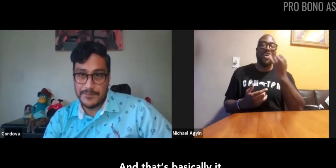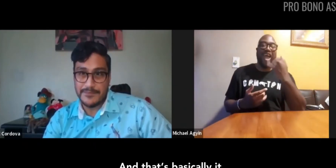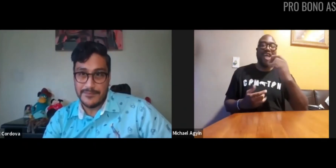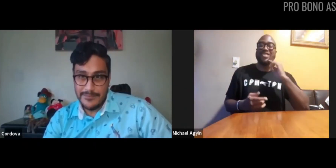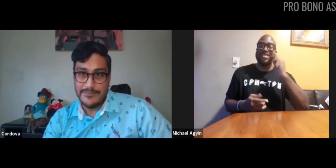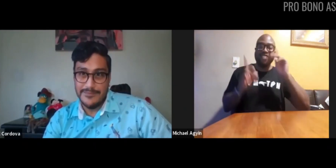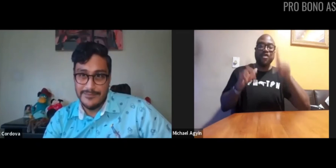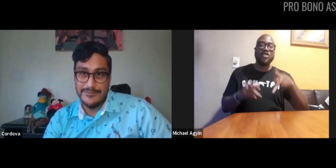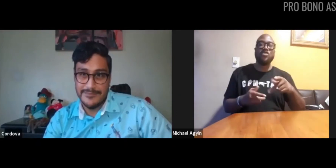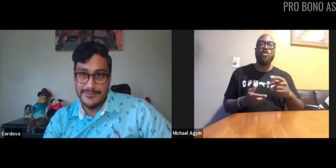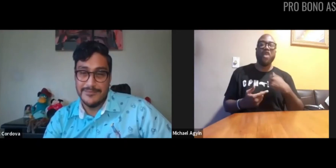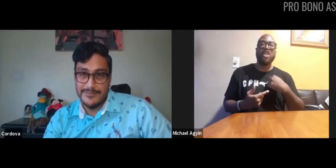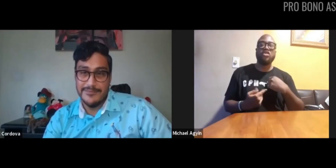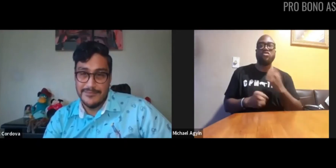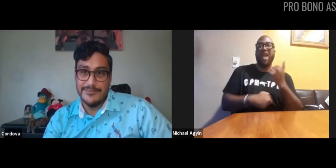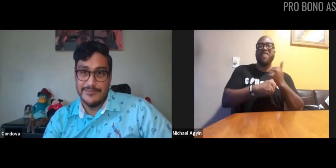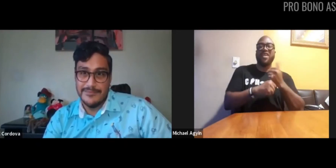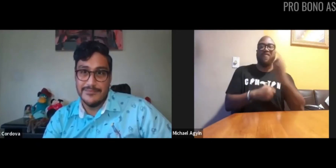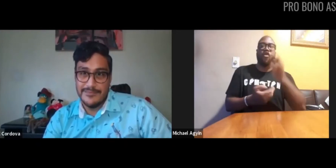basically it.